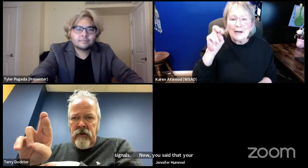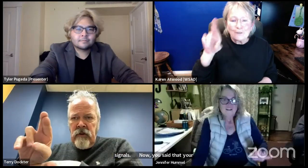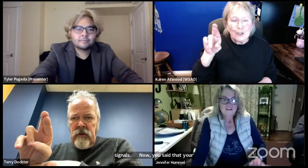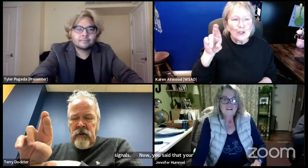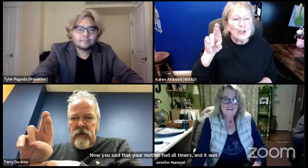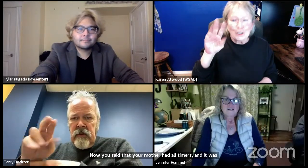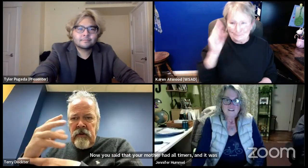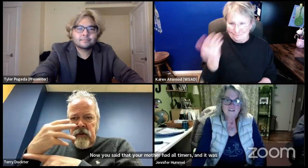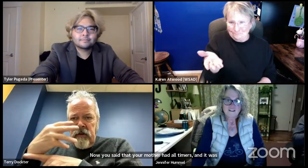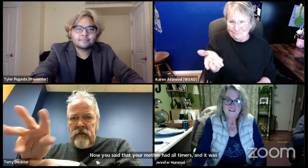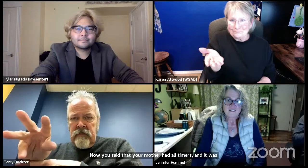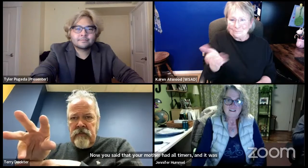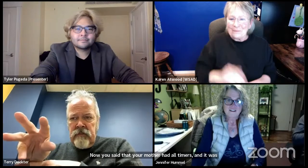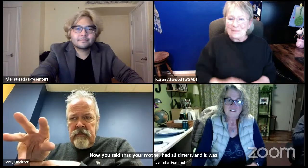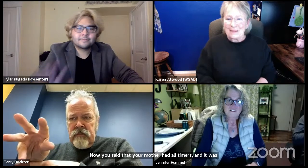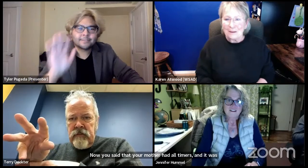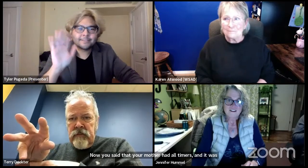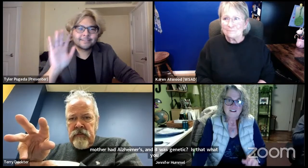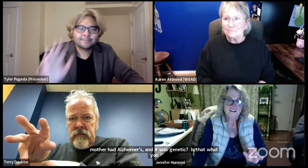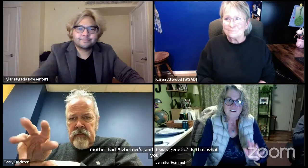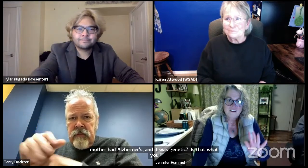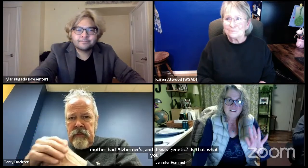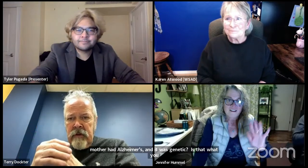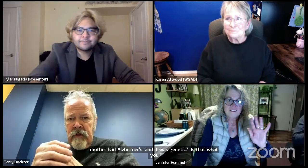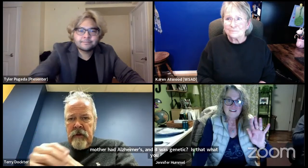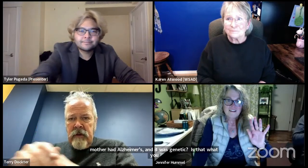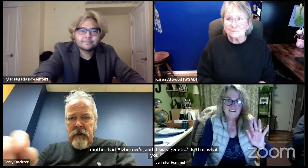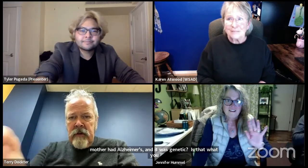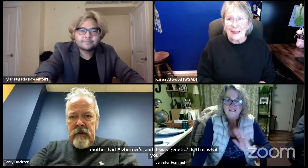from Jennifer. Jennifer, you there?